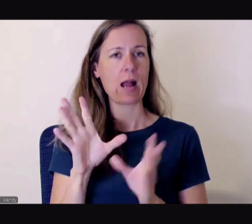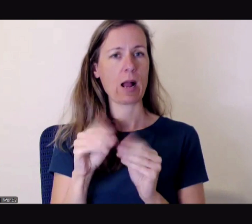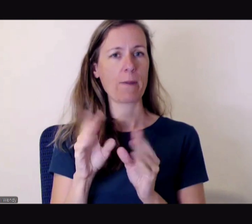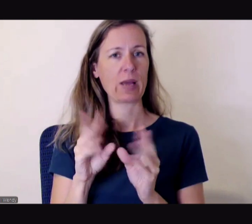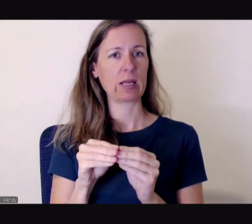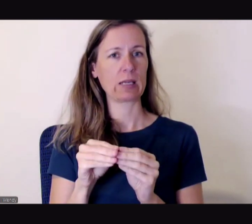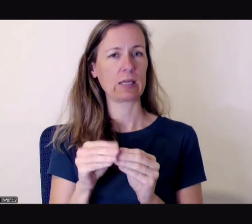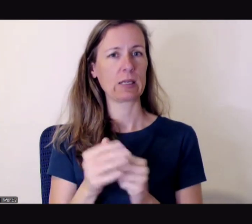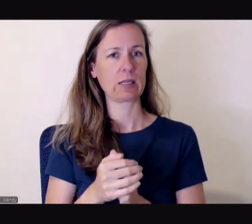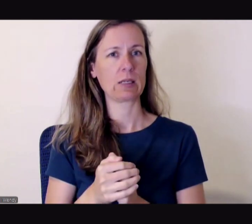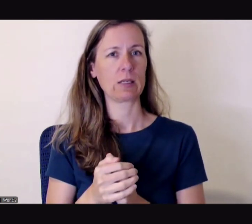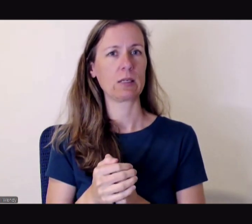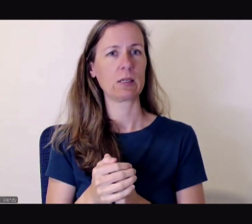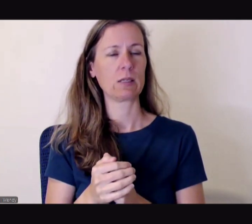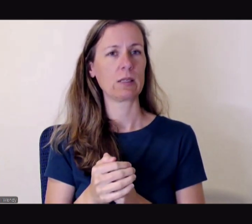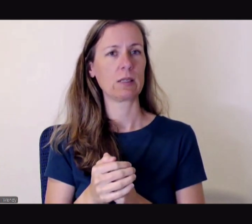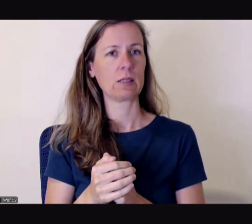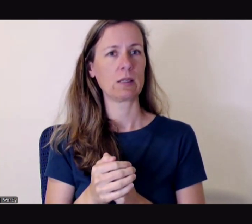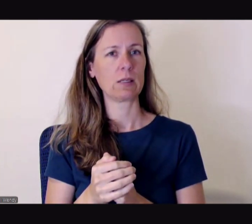All right.